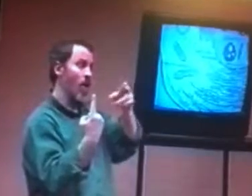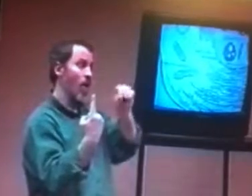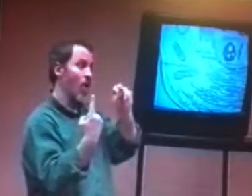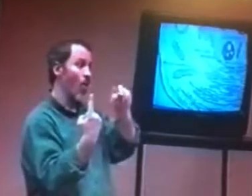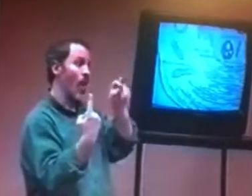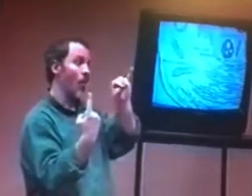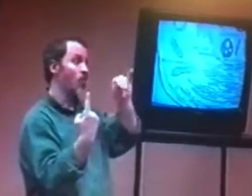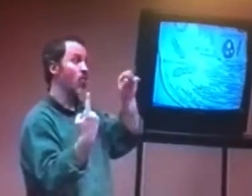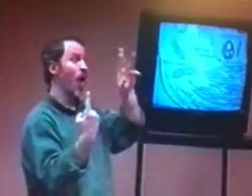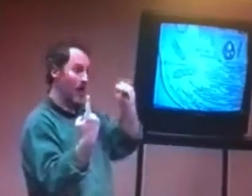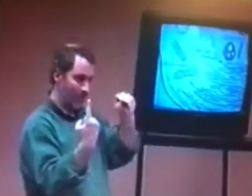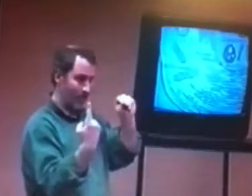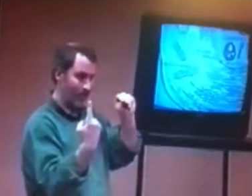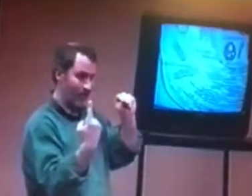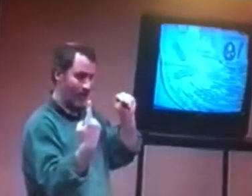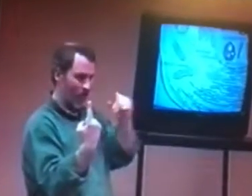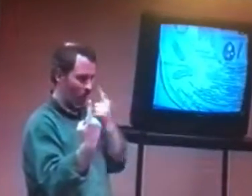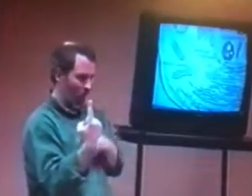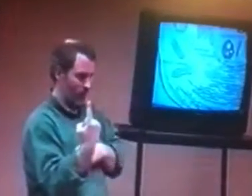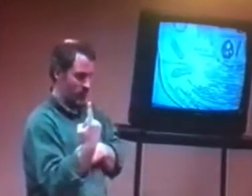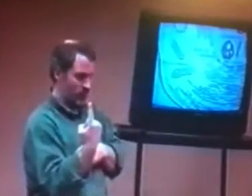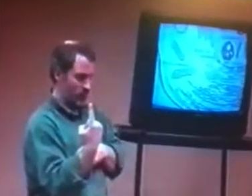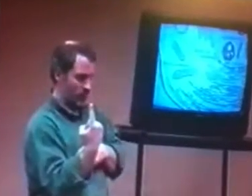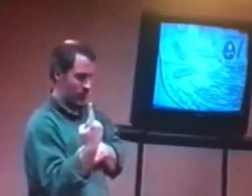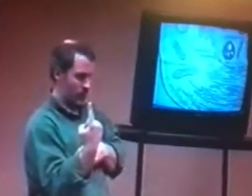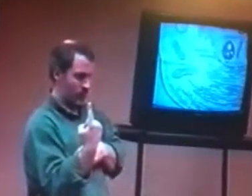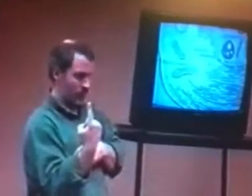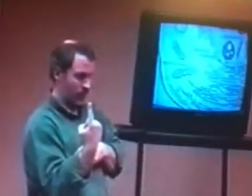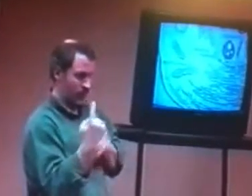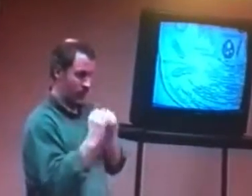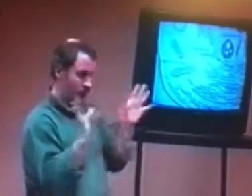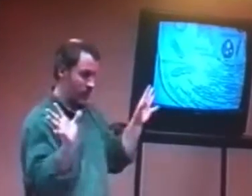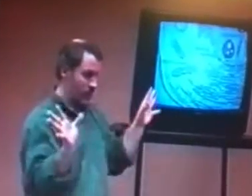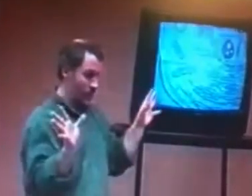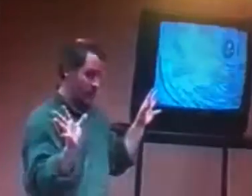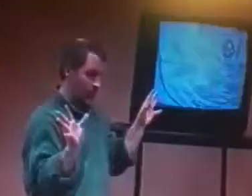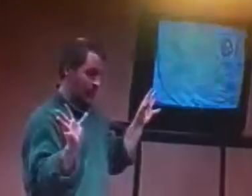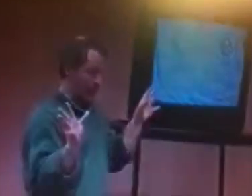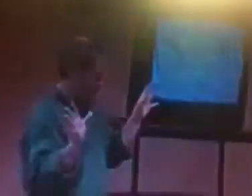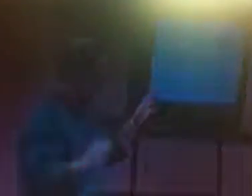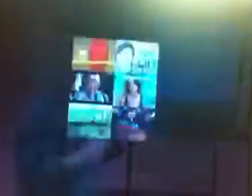Okay, are we clear?